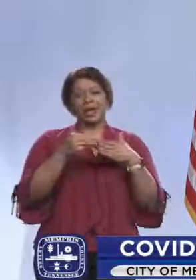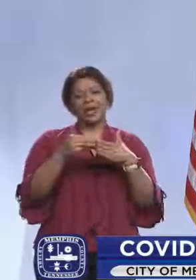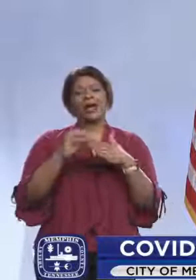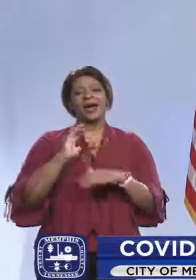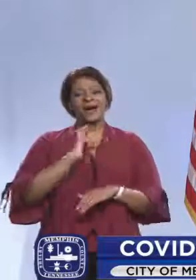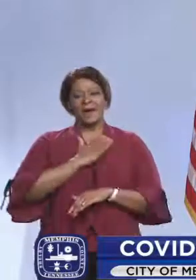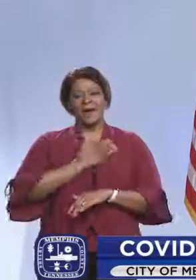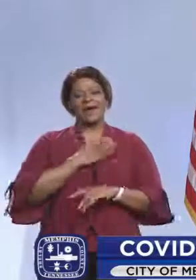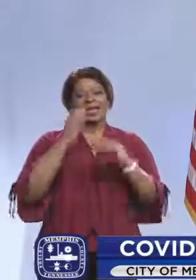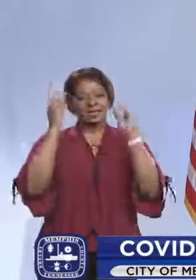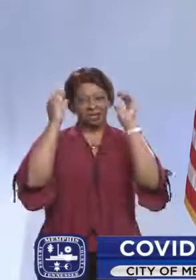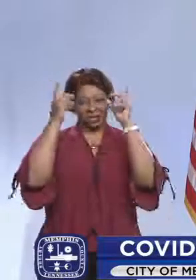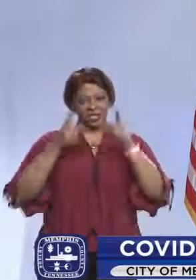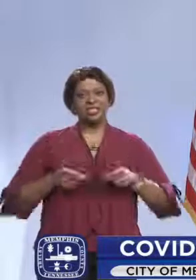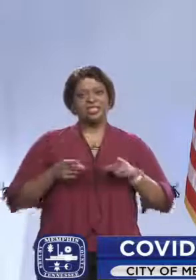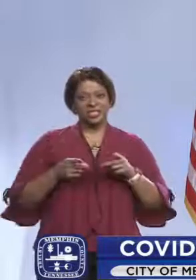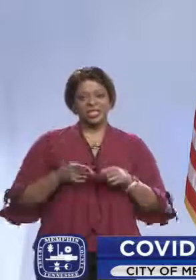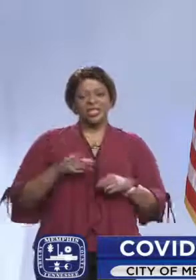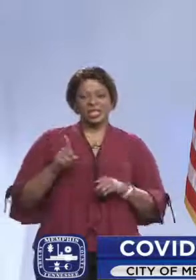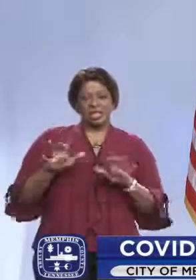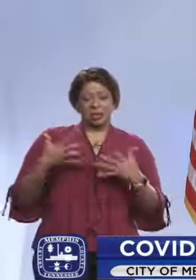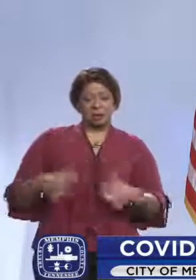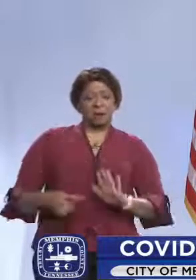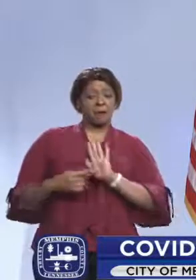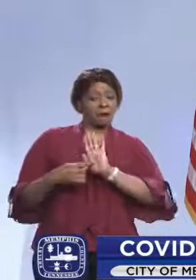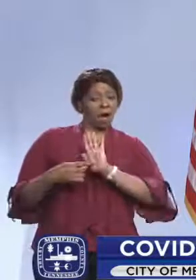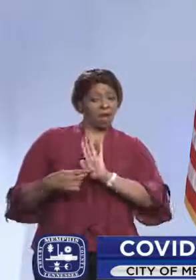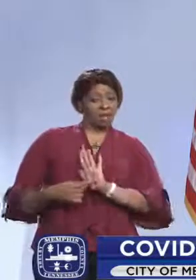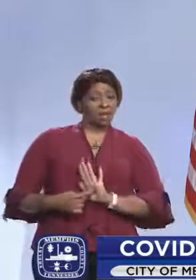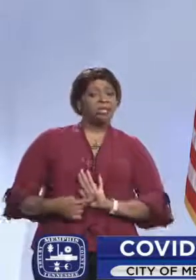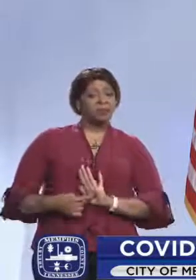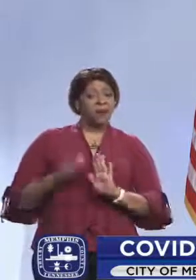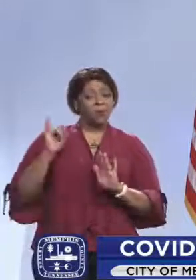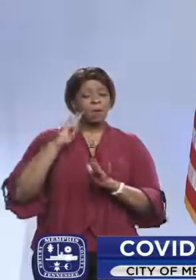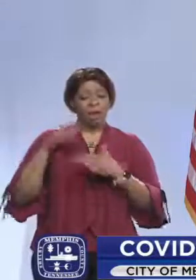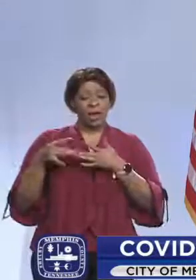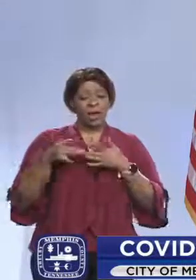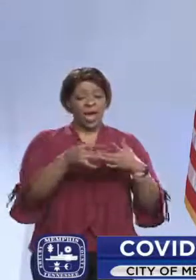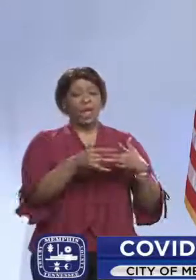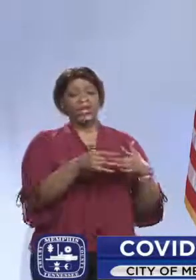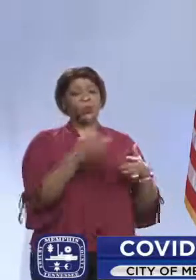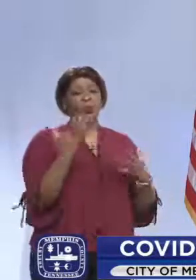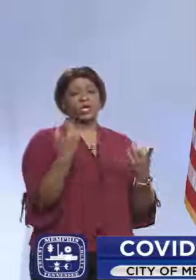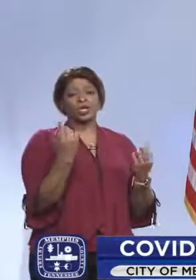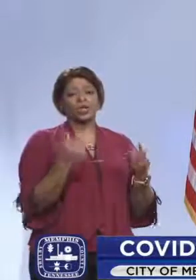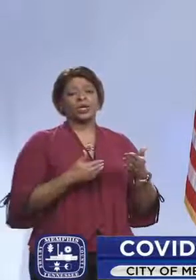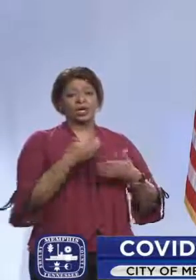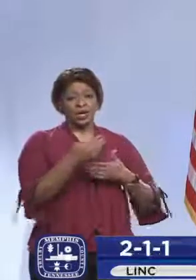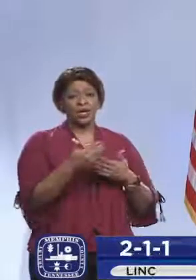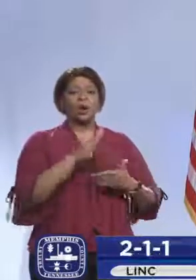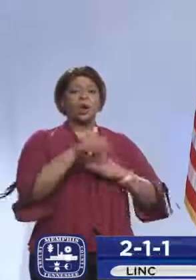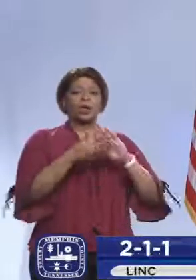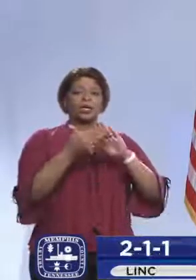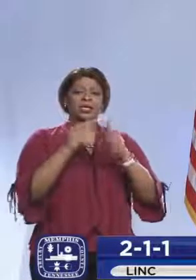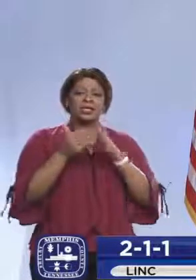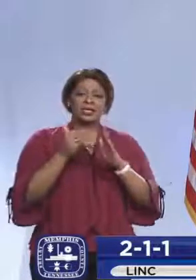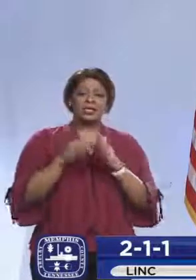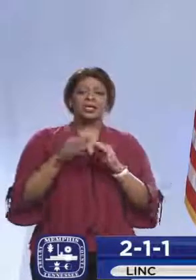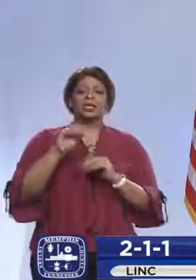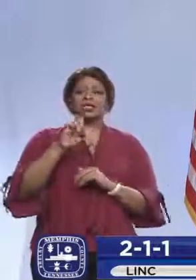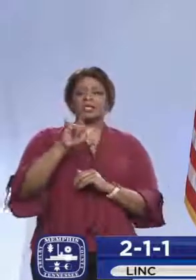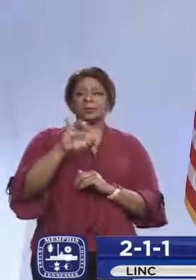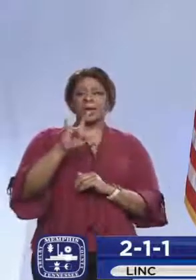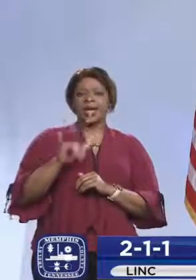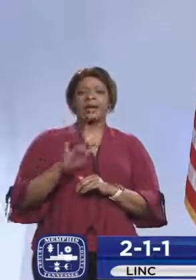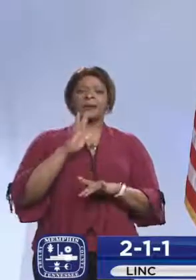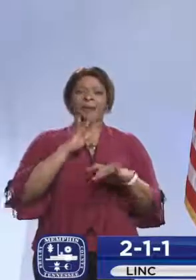decisions. So they've done the modeling now, and they'll help guide us. And then we also want all the cities in Shelby County to be on